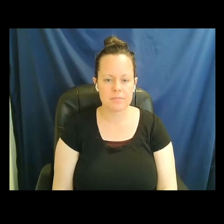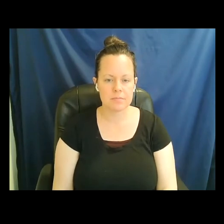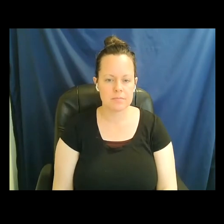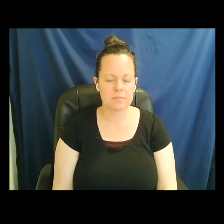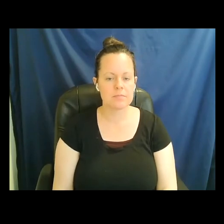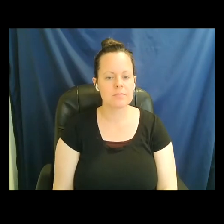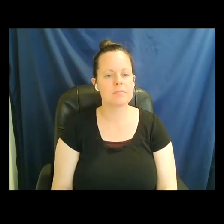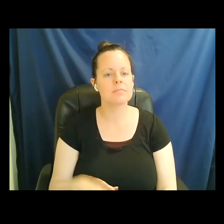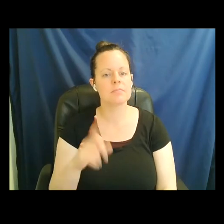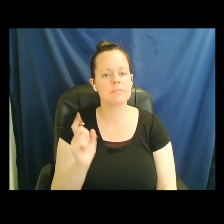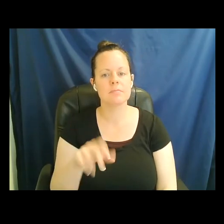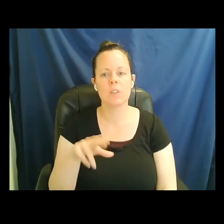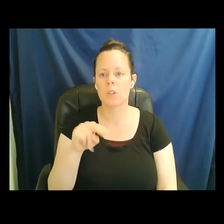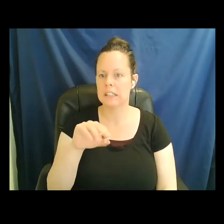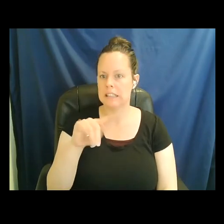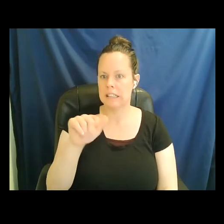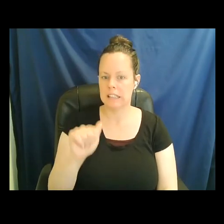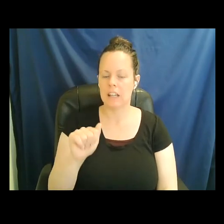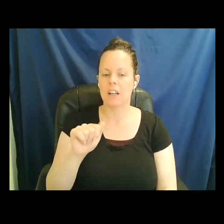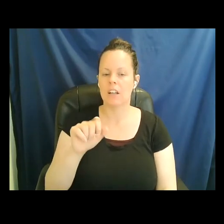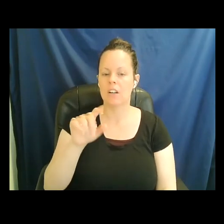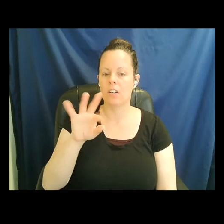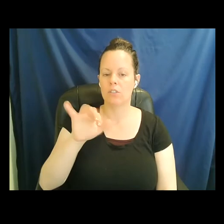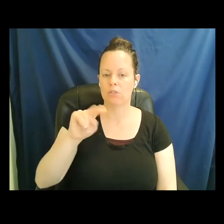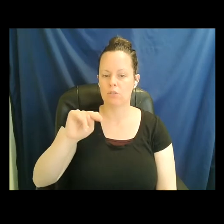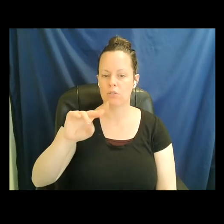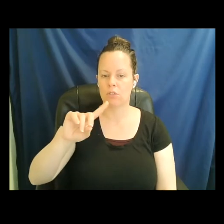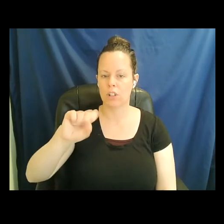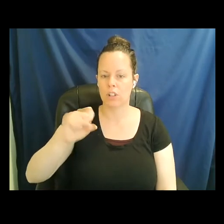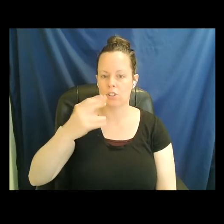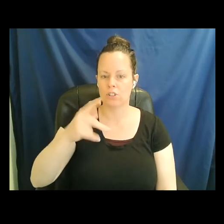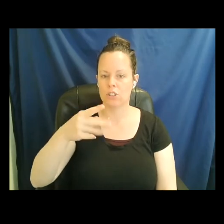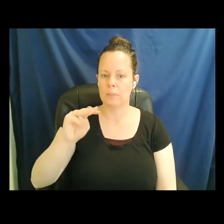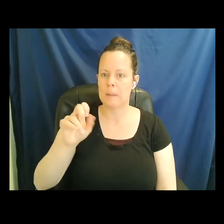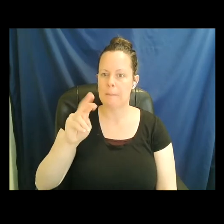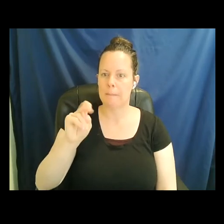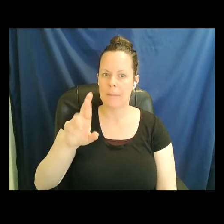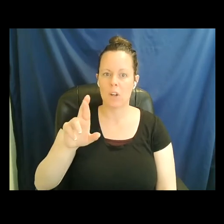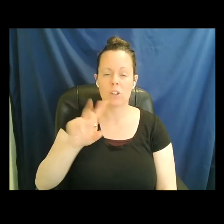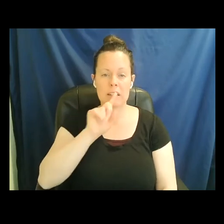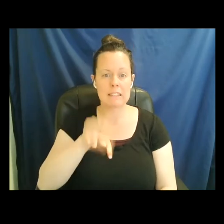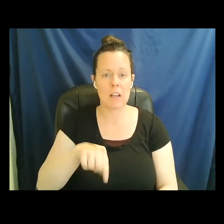For Nita, this is a question. Friendship Manor has announced it's doing some weekly testing. Have you heard about